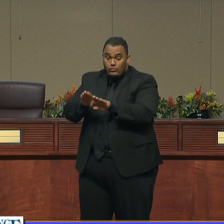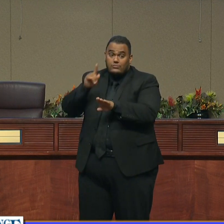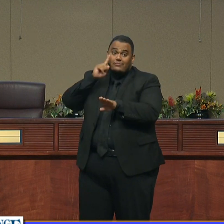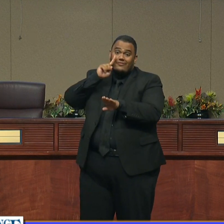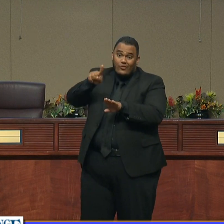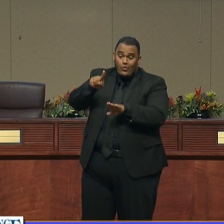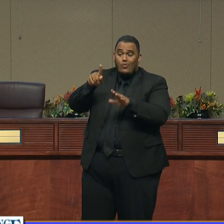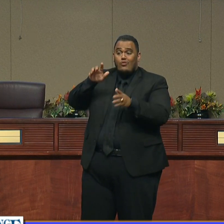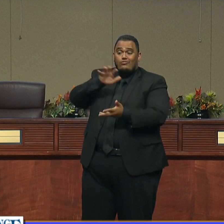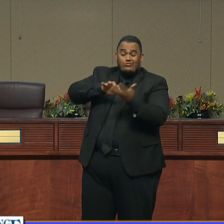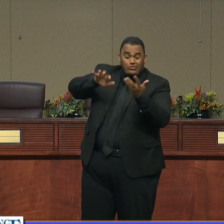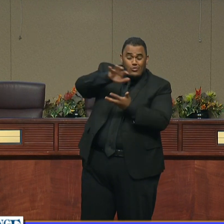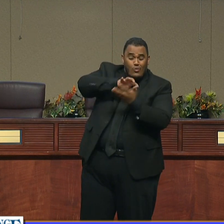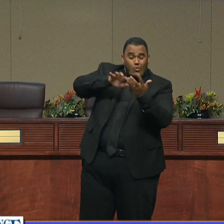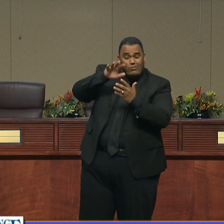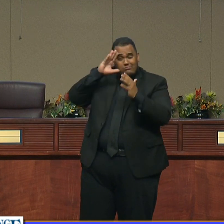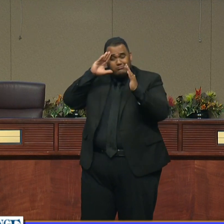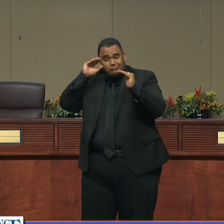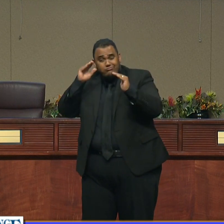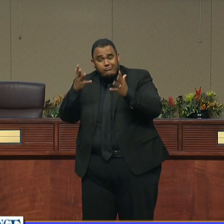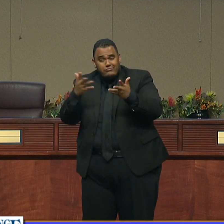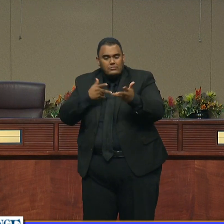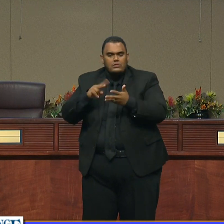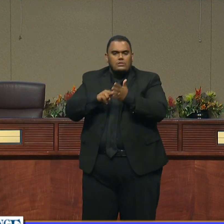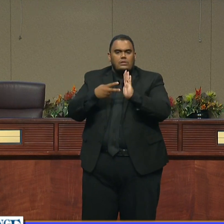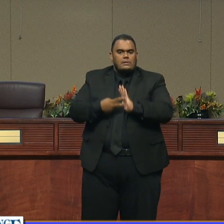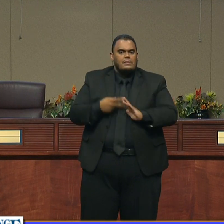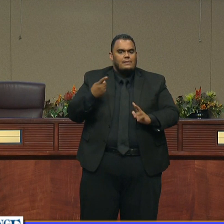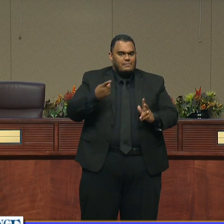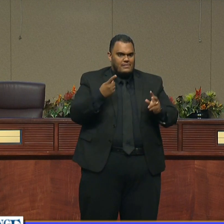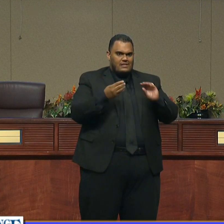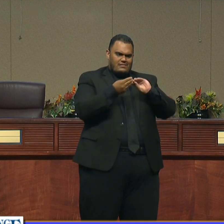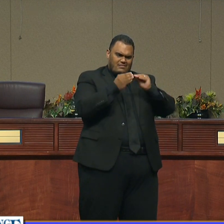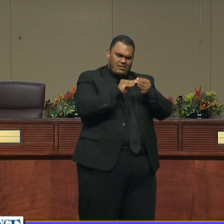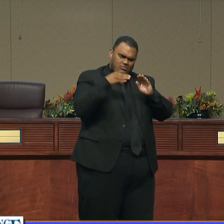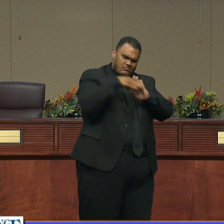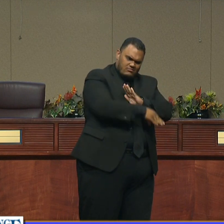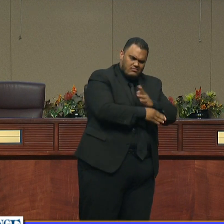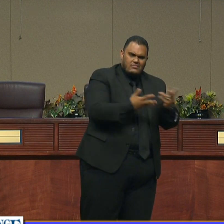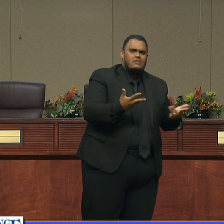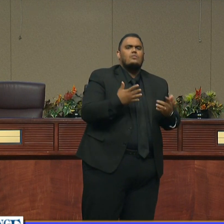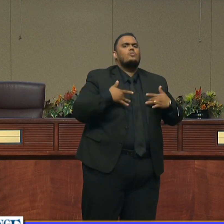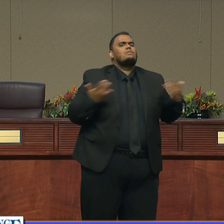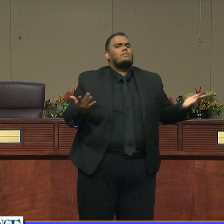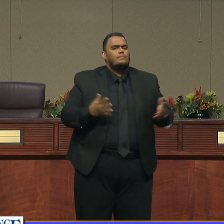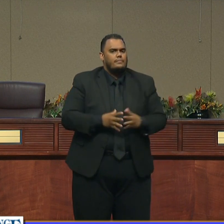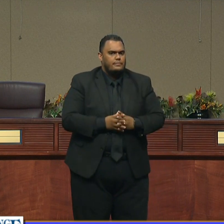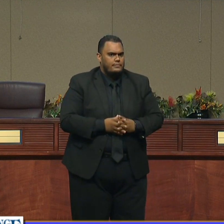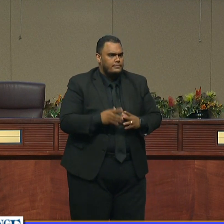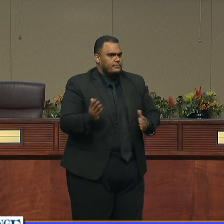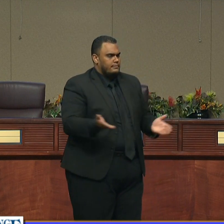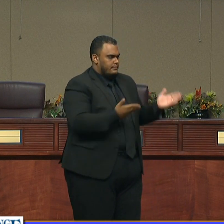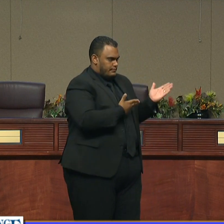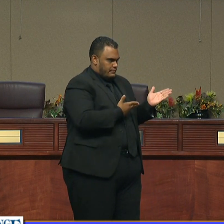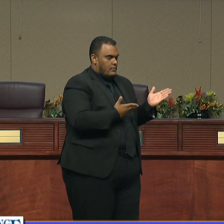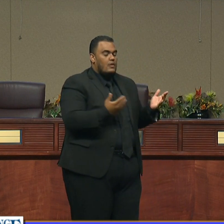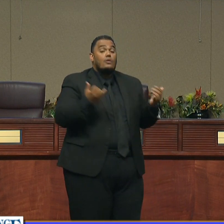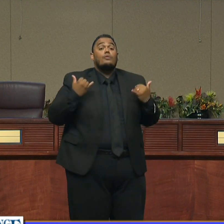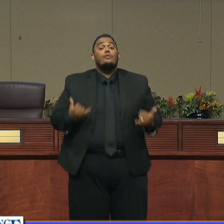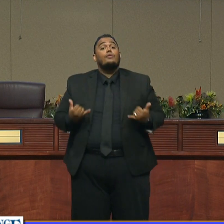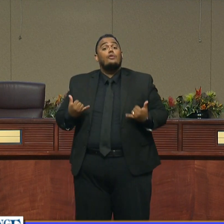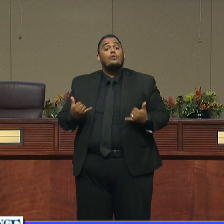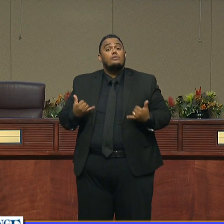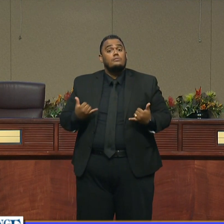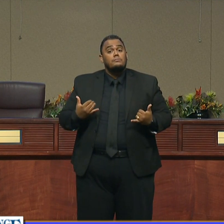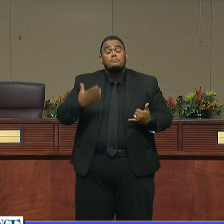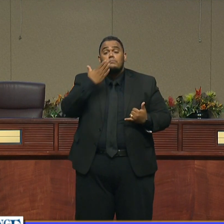hospitalizations, we're starting to see the deaths tick down a little bit. How is your staff interpreting what they see right now? So we are in a very good position.